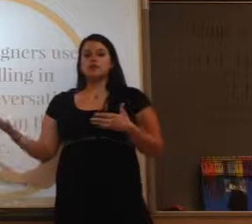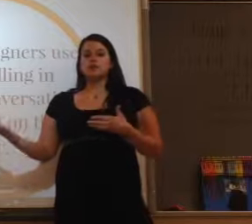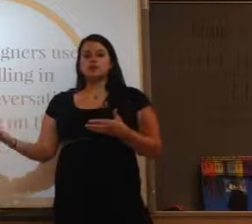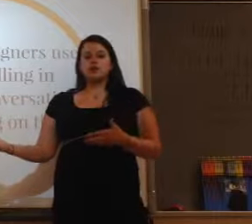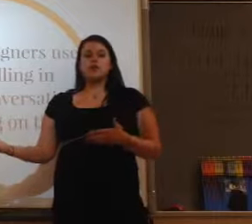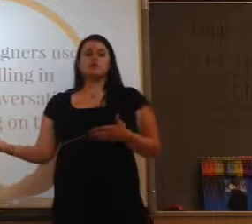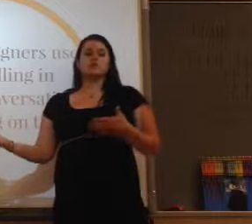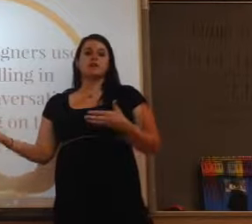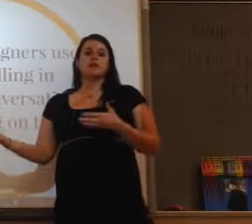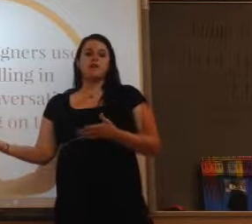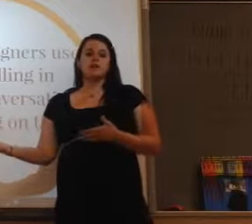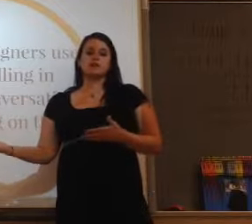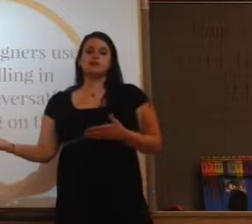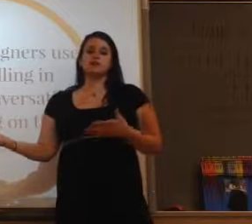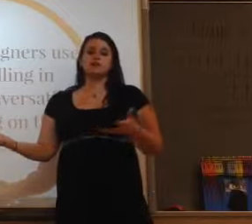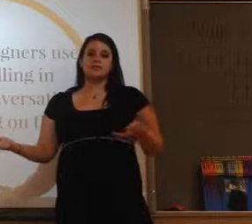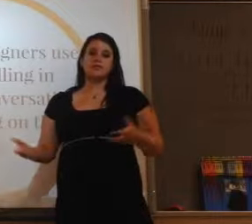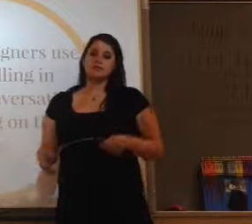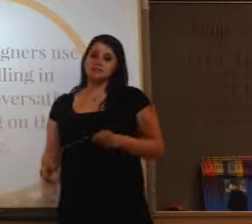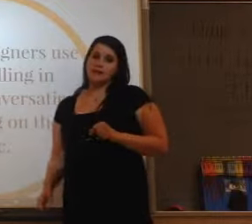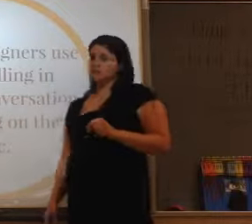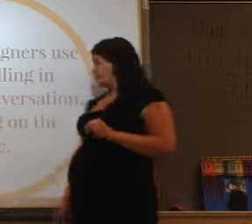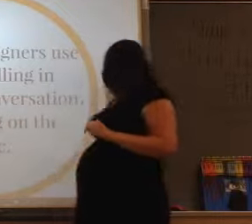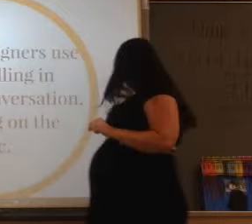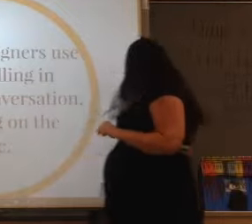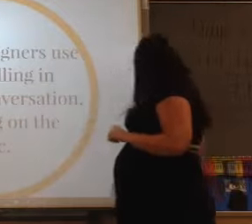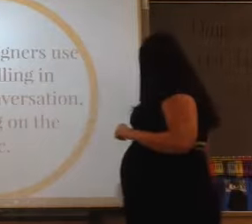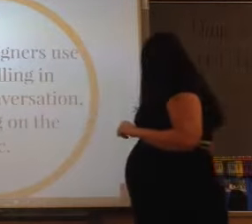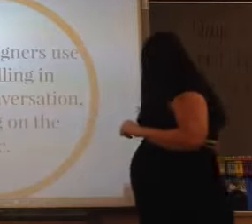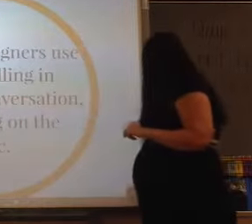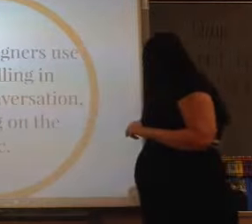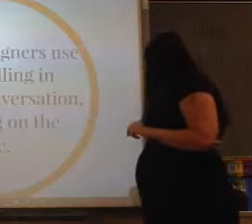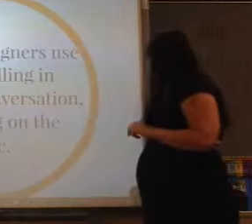the equivalent of an English word that there isn't a sign for.